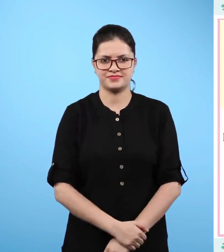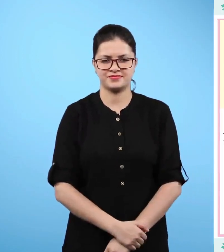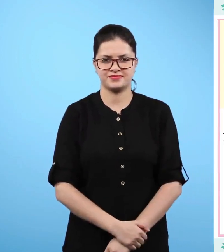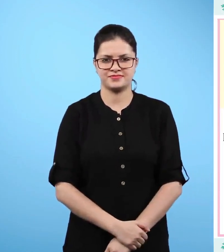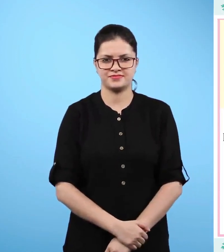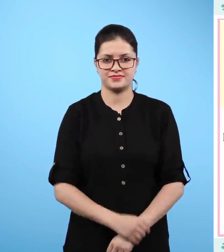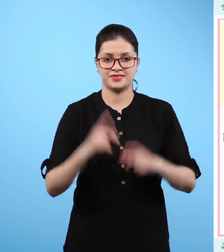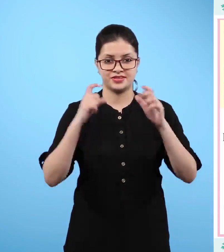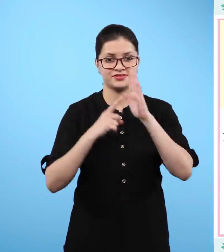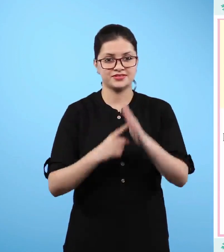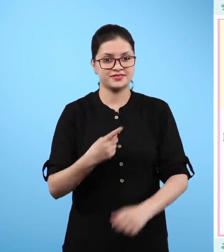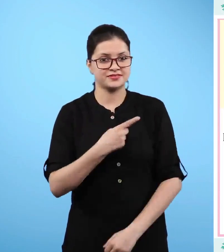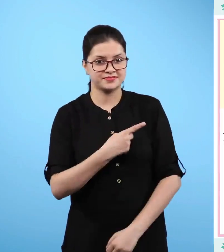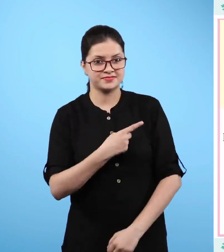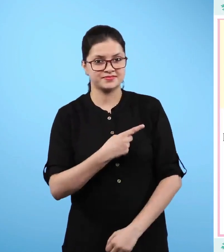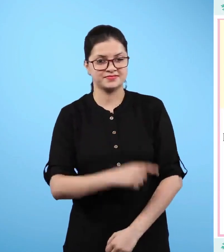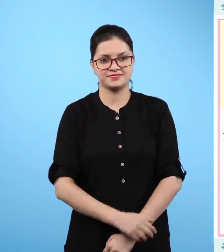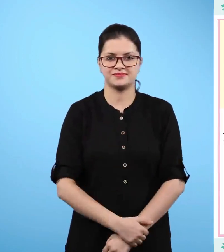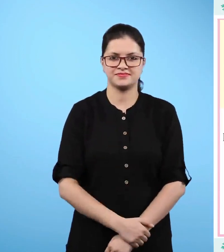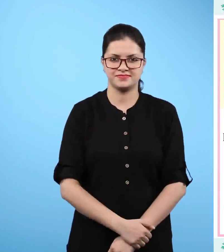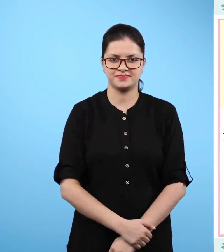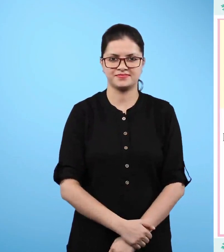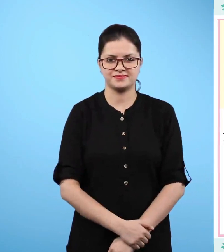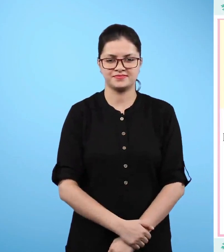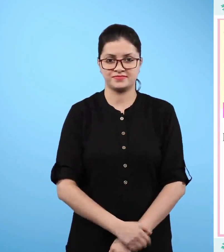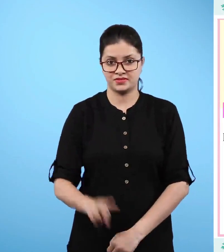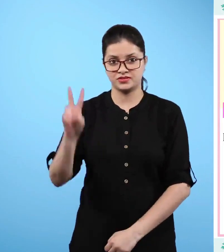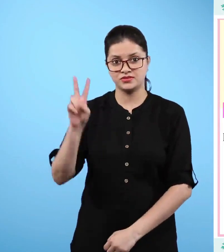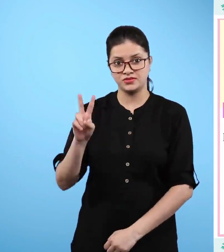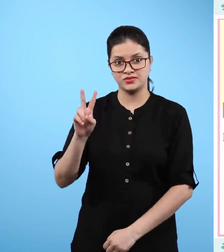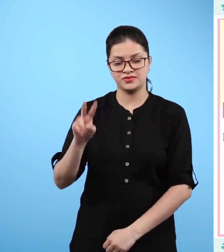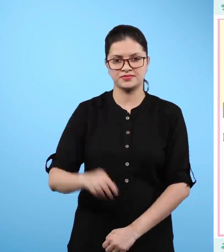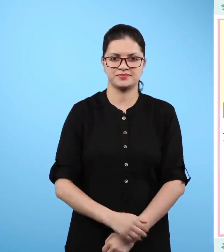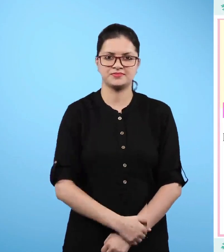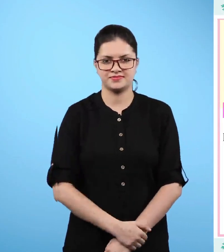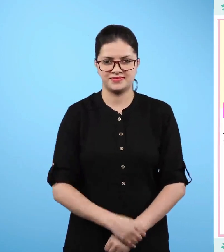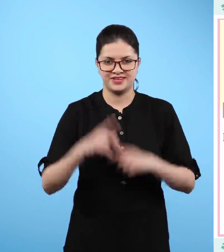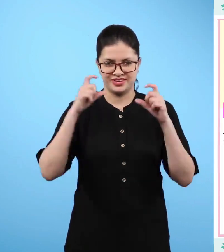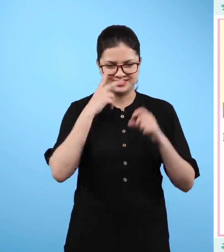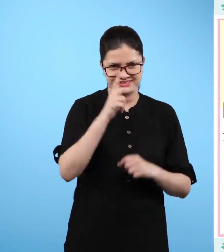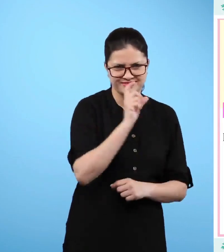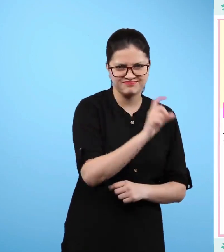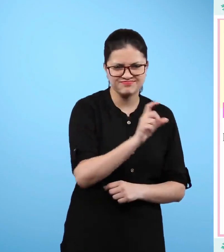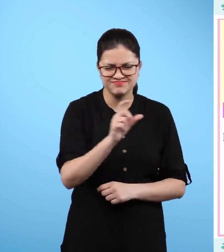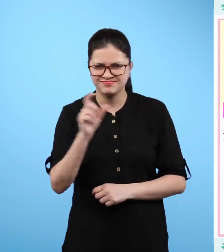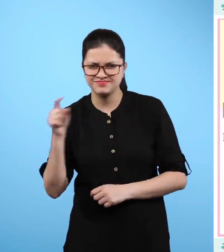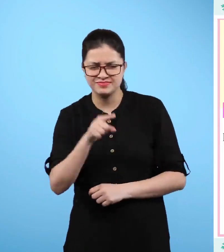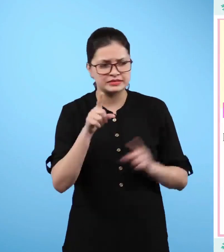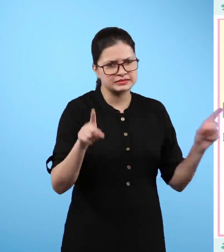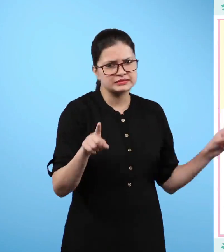Adjacent to the question we have the picture of a bridge. 2. Make a matchbox model which looks